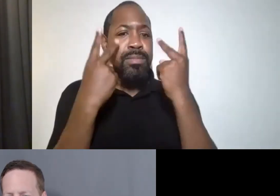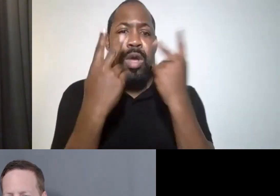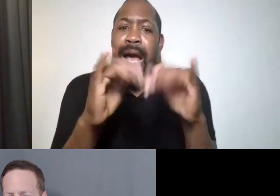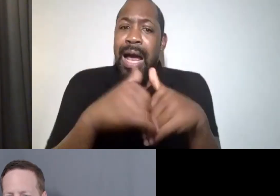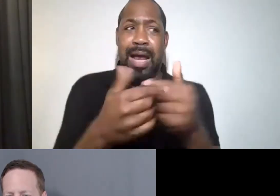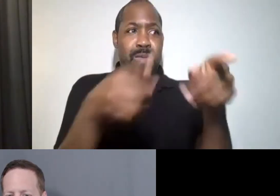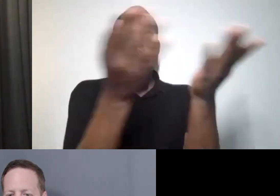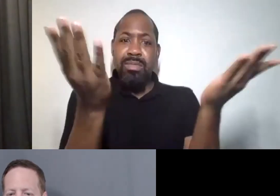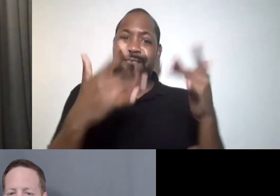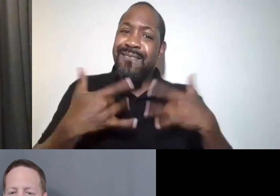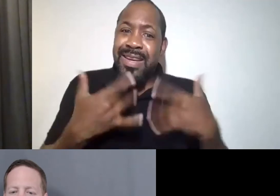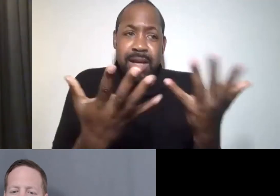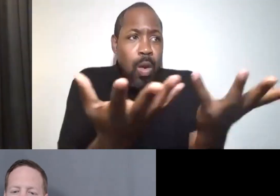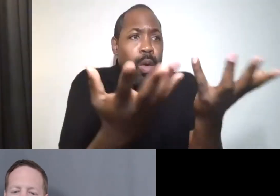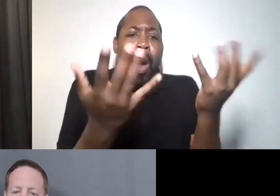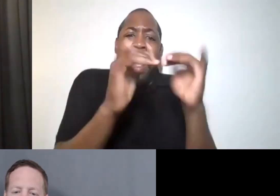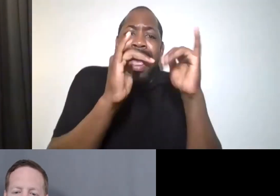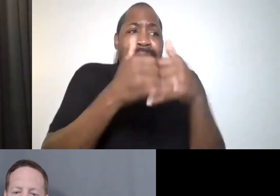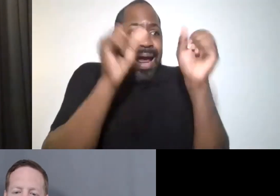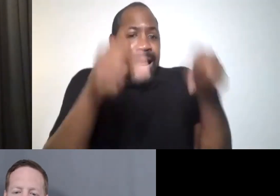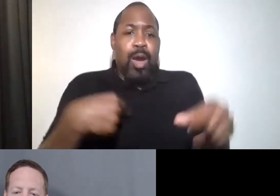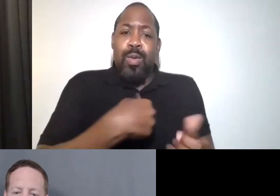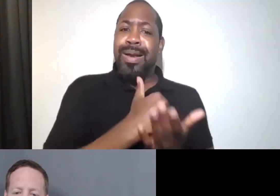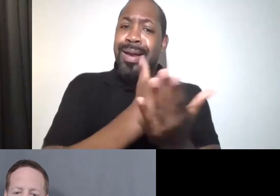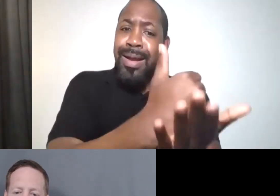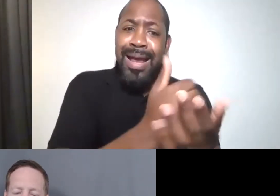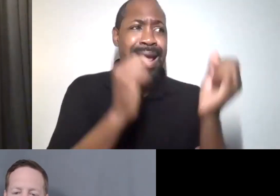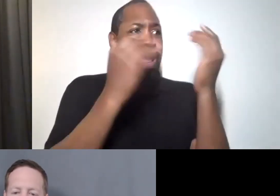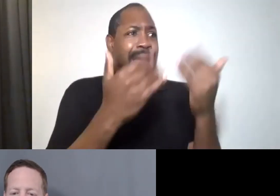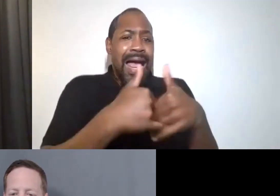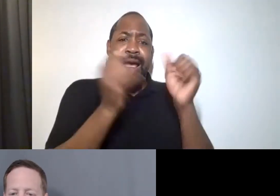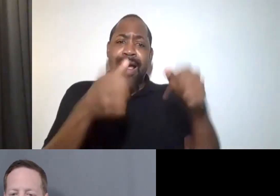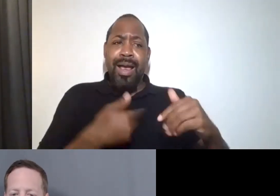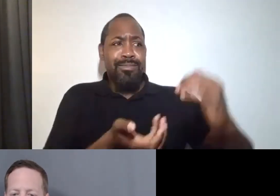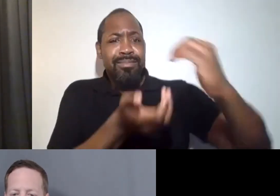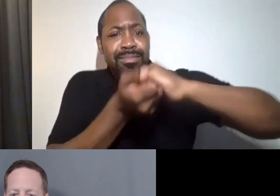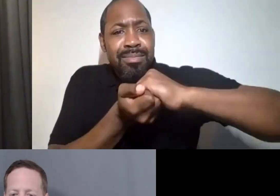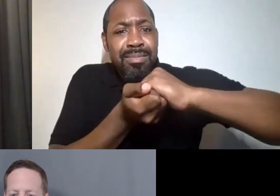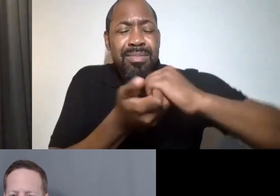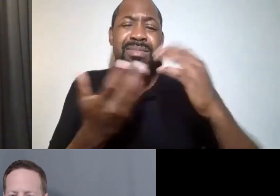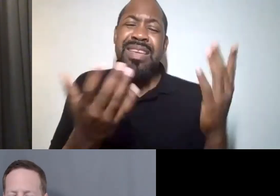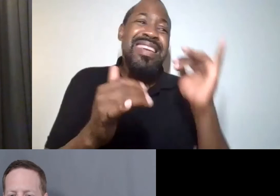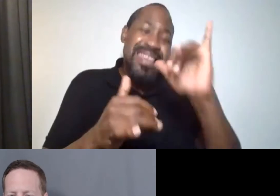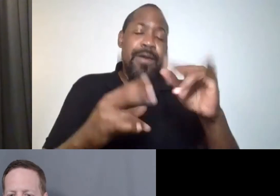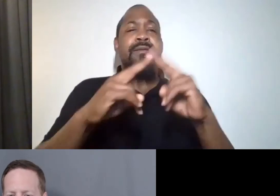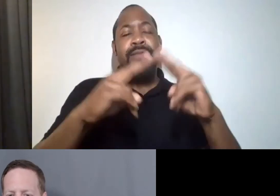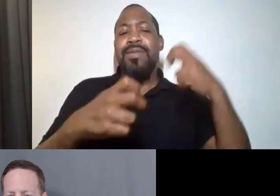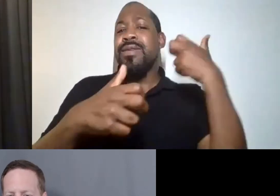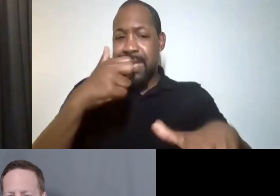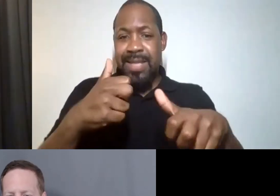need to set up a forum to talk to the community and find out how they feel and how can we help? What are their issues? How can we partner